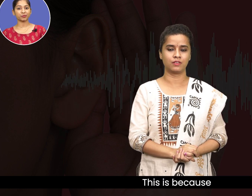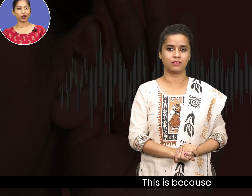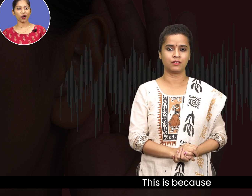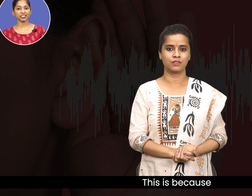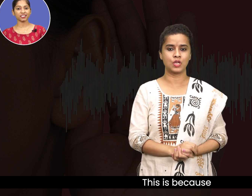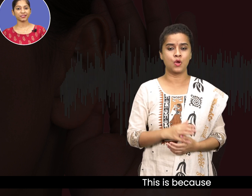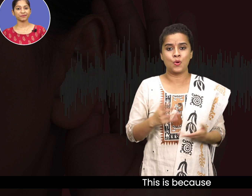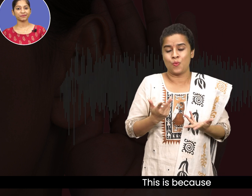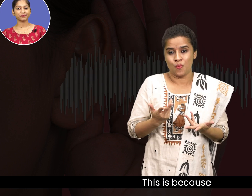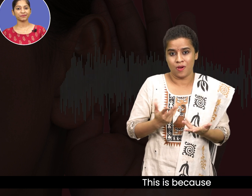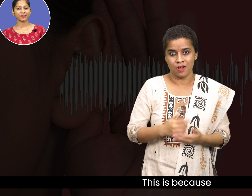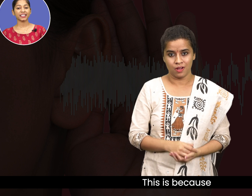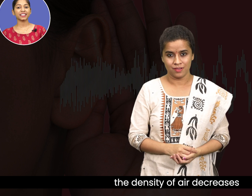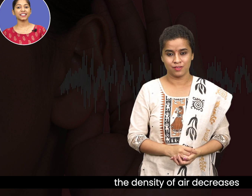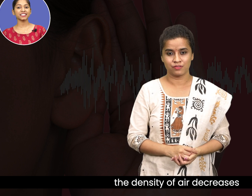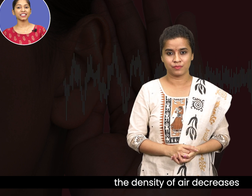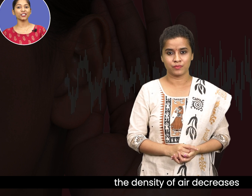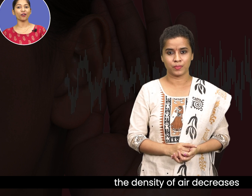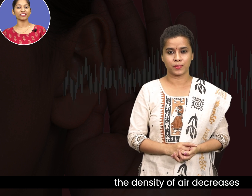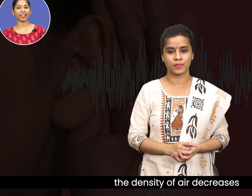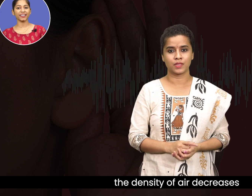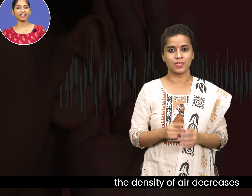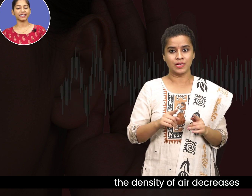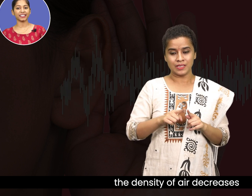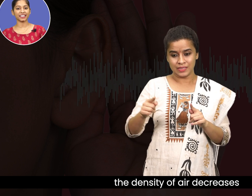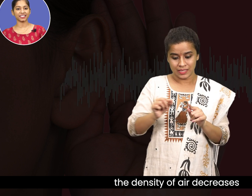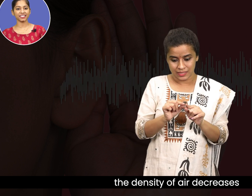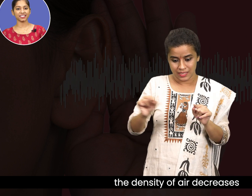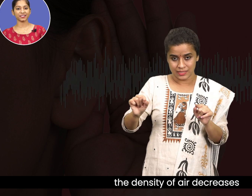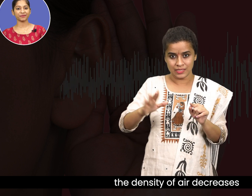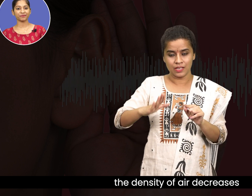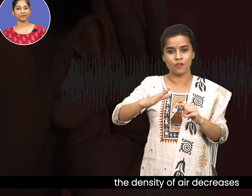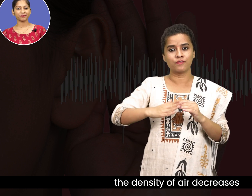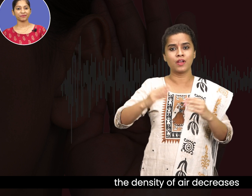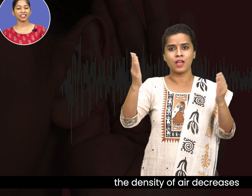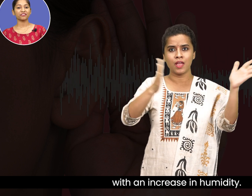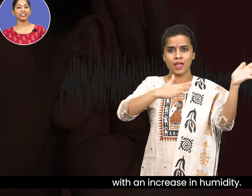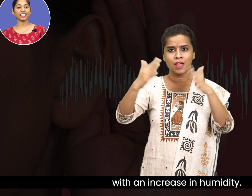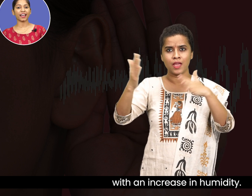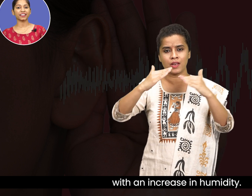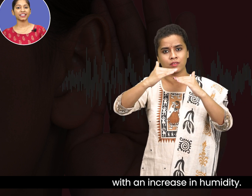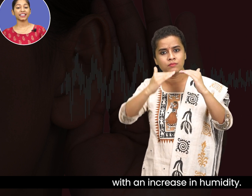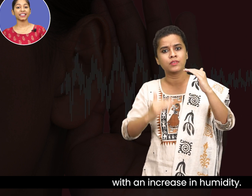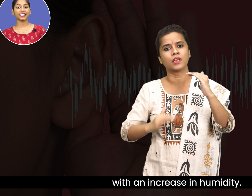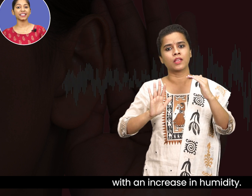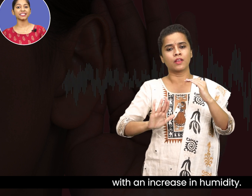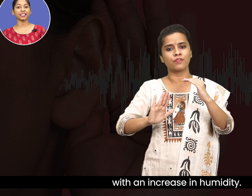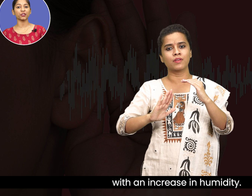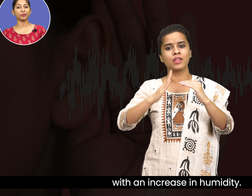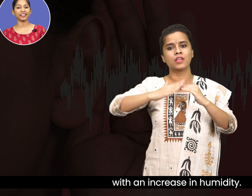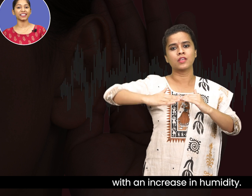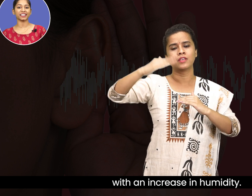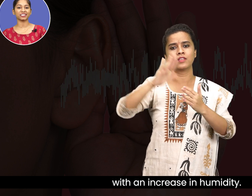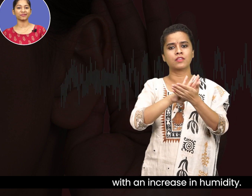This is because the density of air decreases with an increase